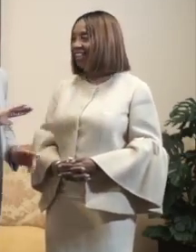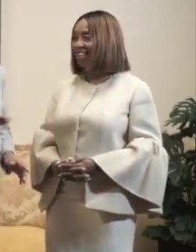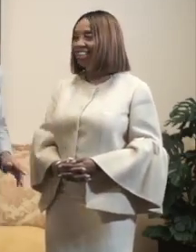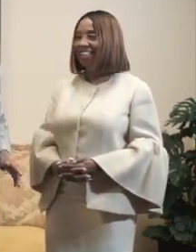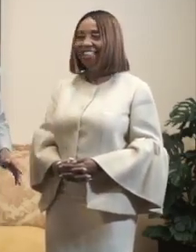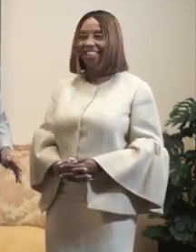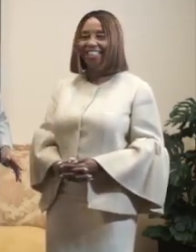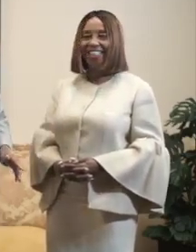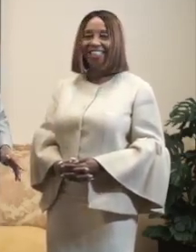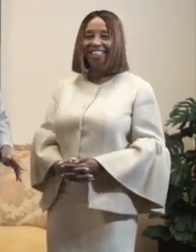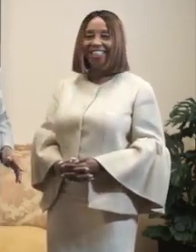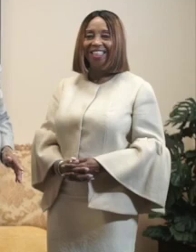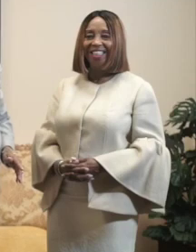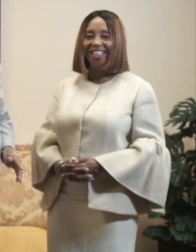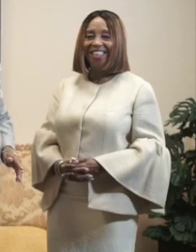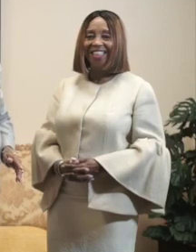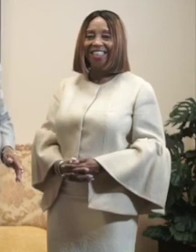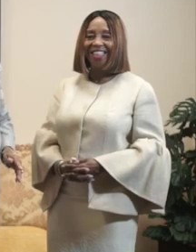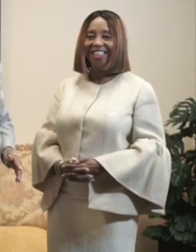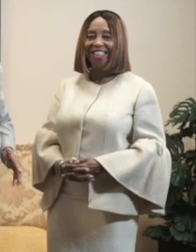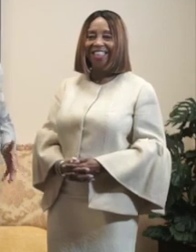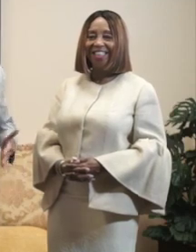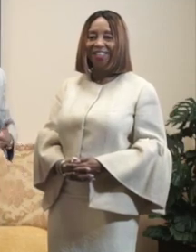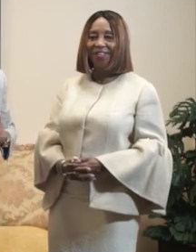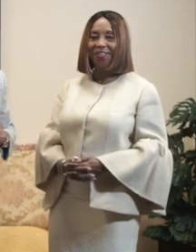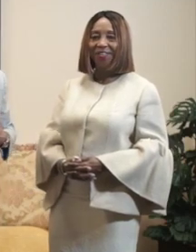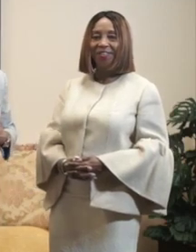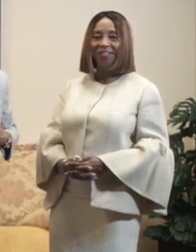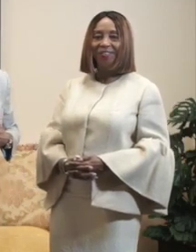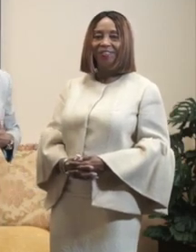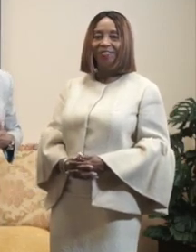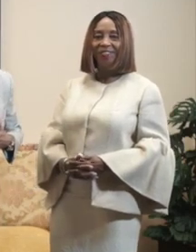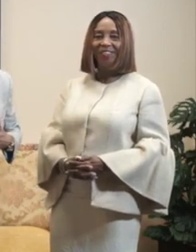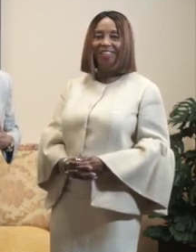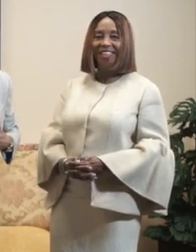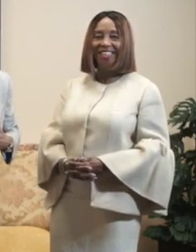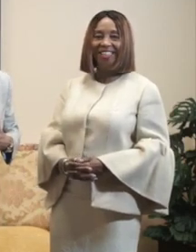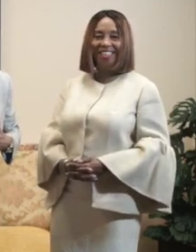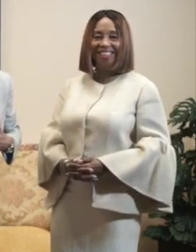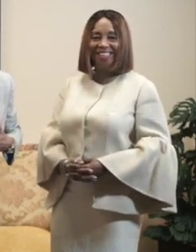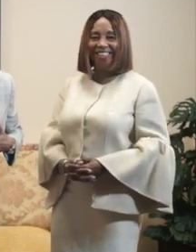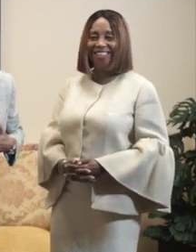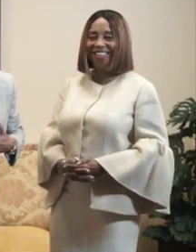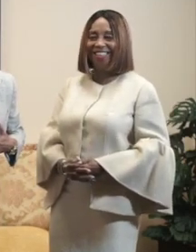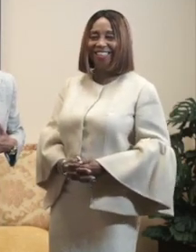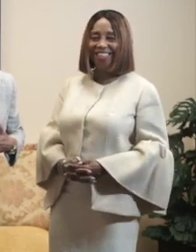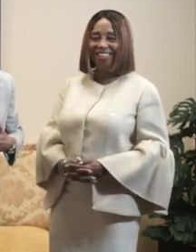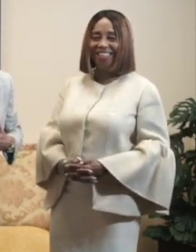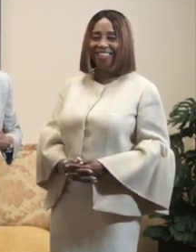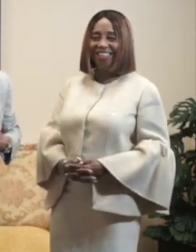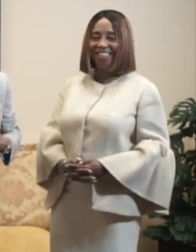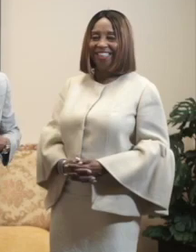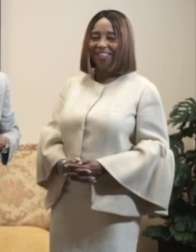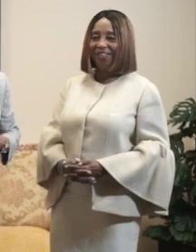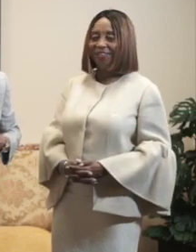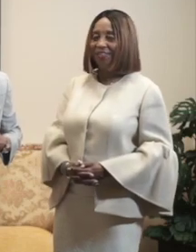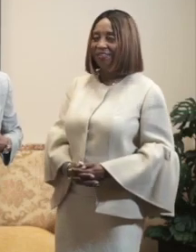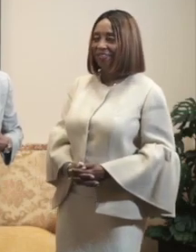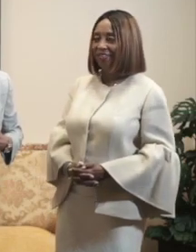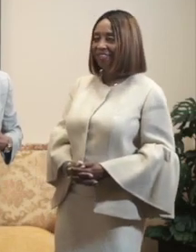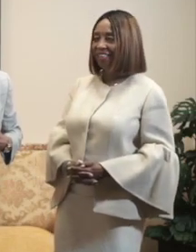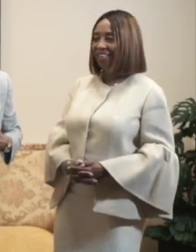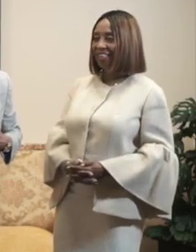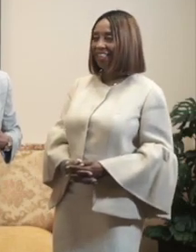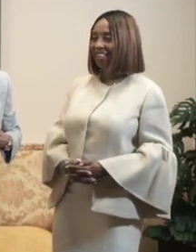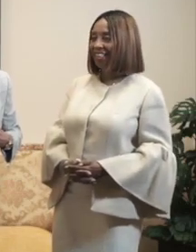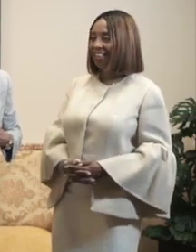Orleans, you need to be a part of what's getting ready to happen. And guess what? I'm going to be preaching in New Orleans. I'm preaching a long time